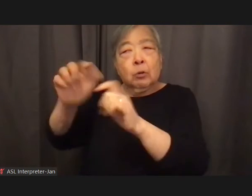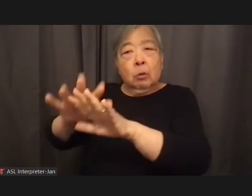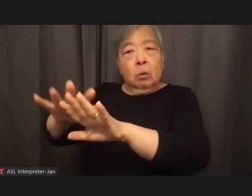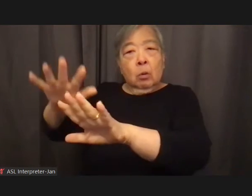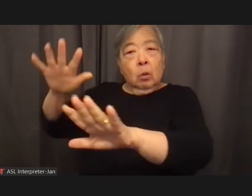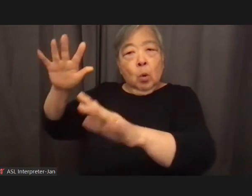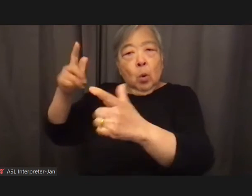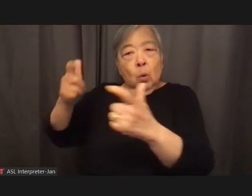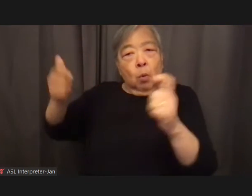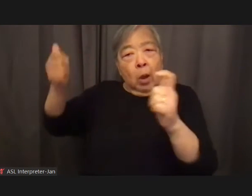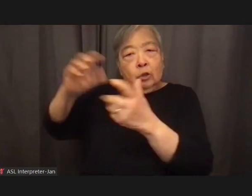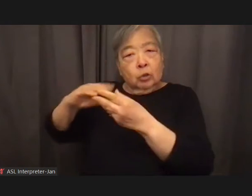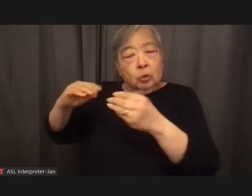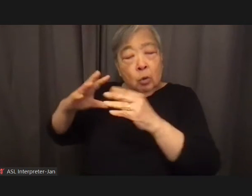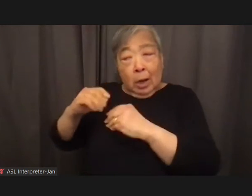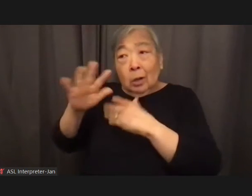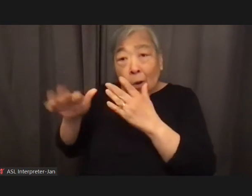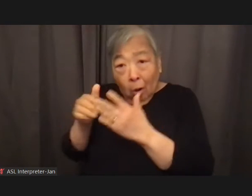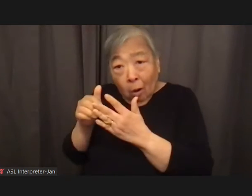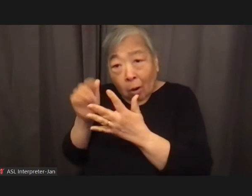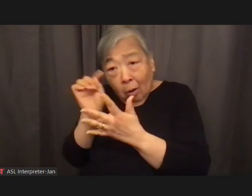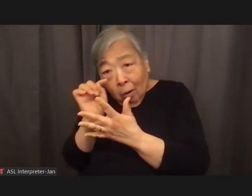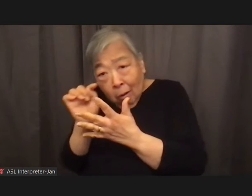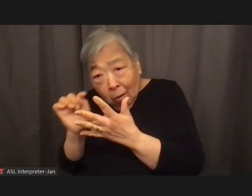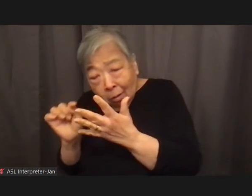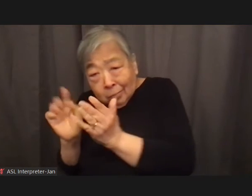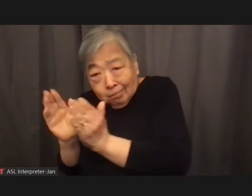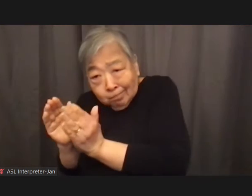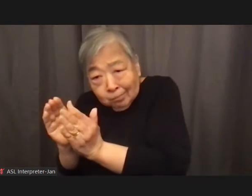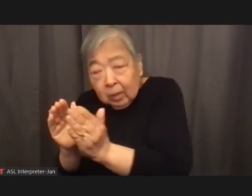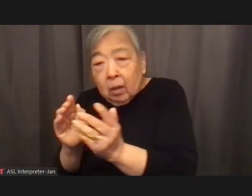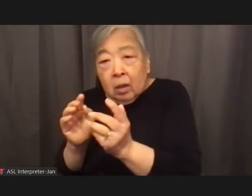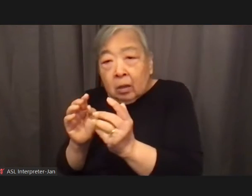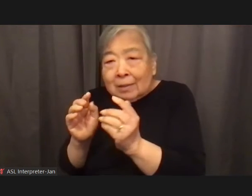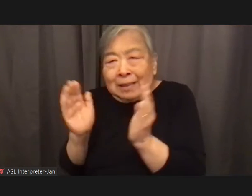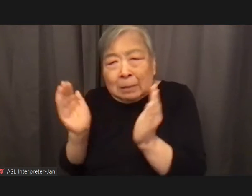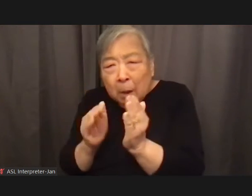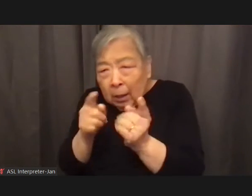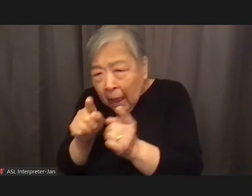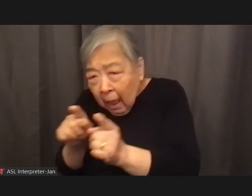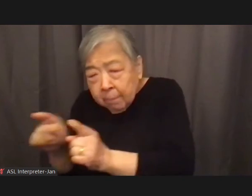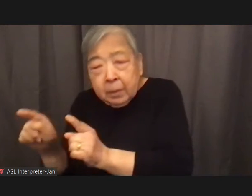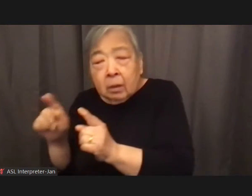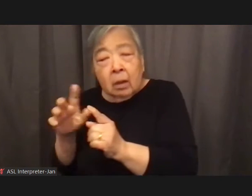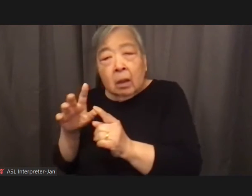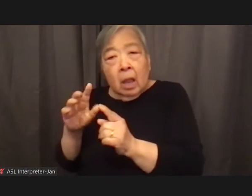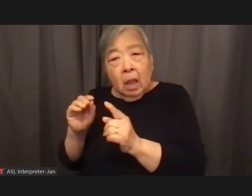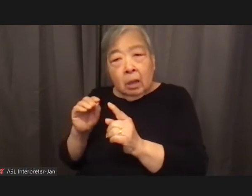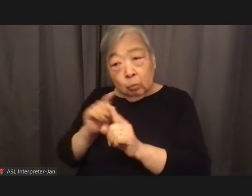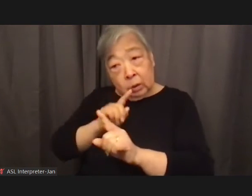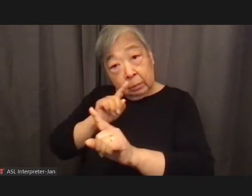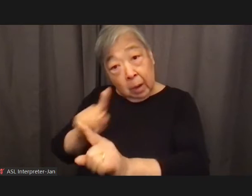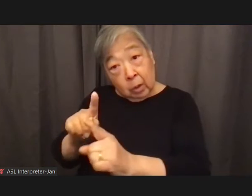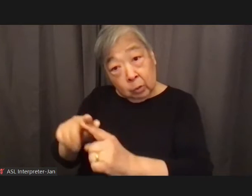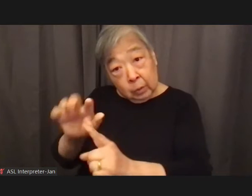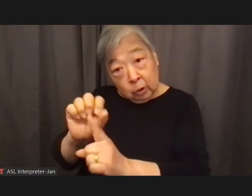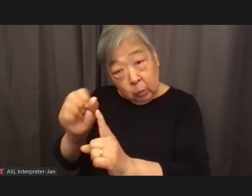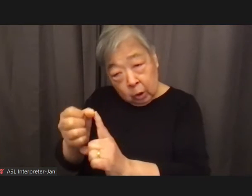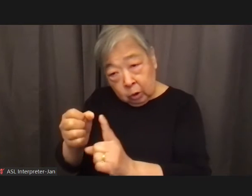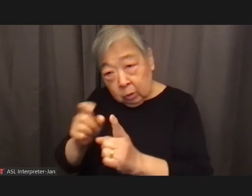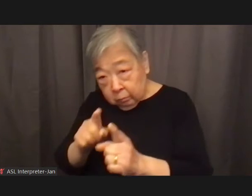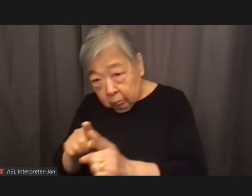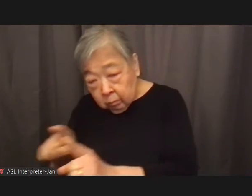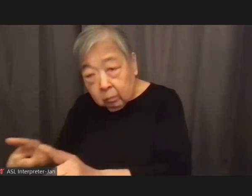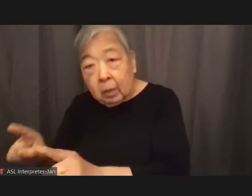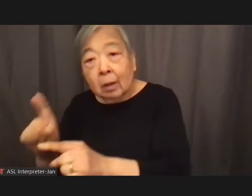had these both a response to the circumstance and reliance on our